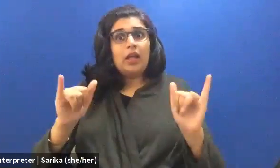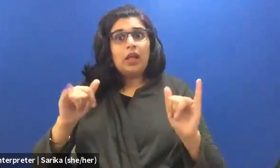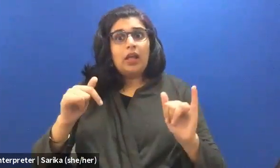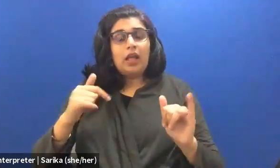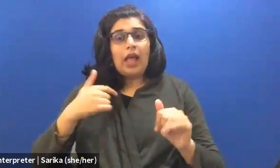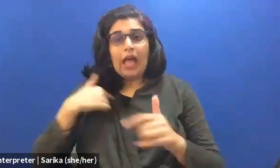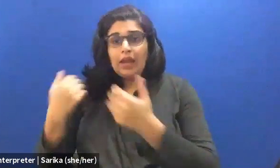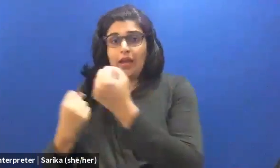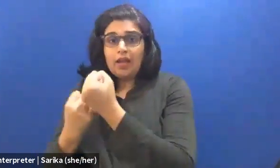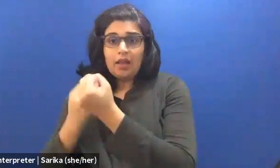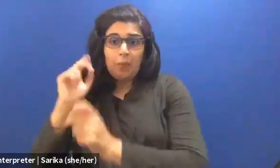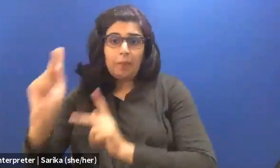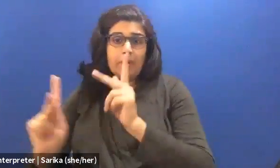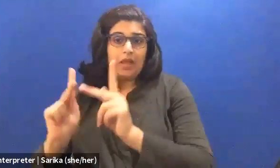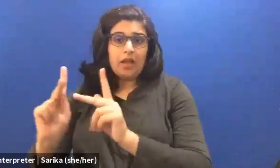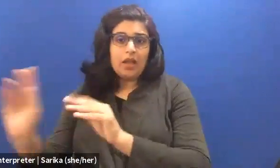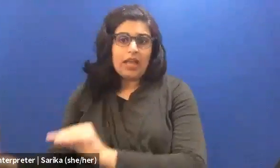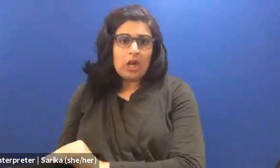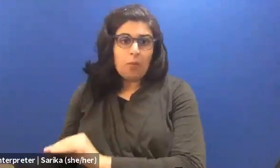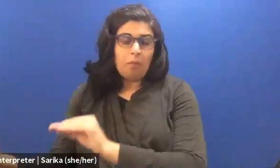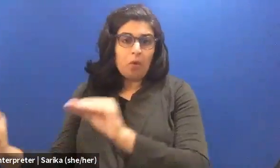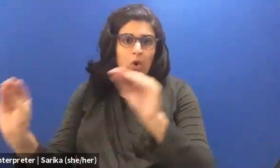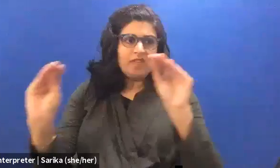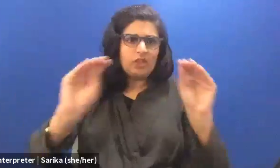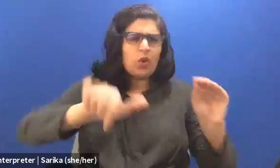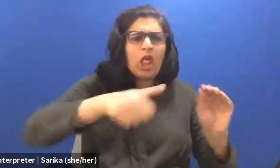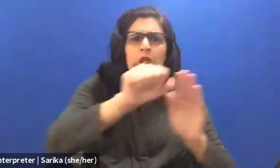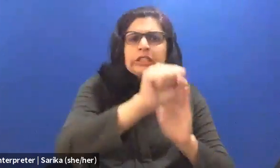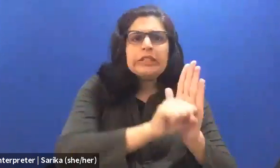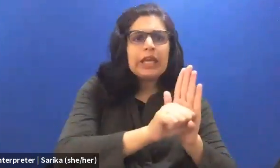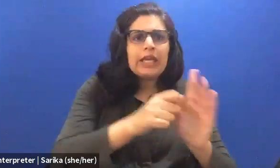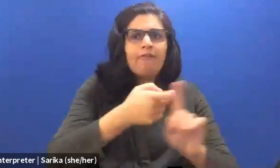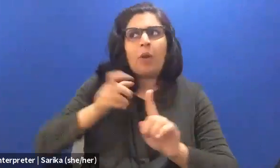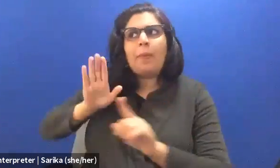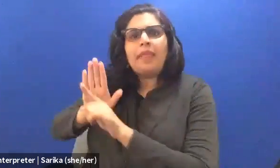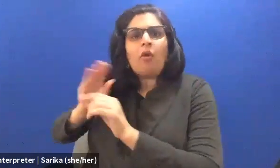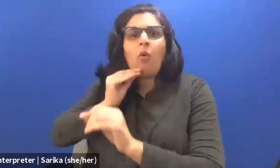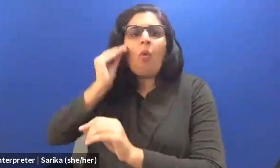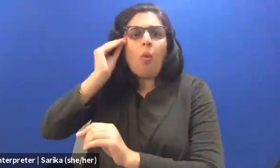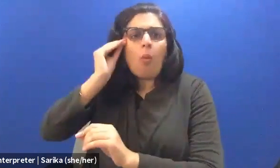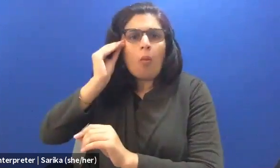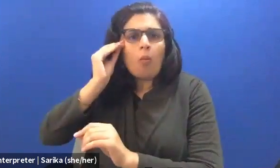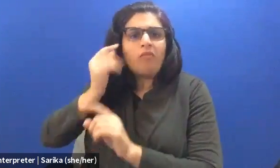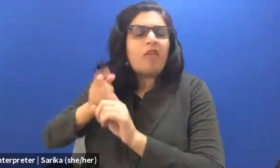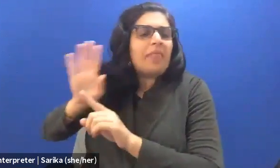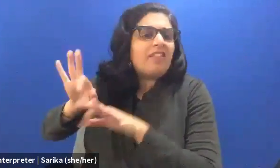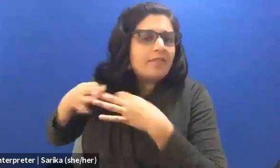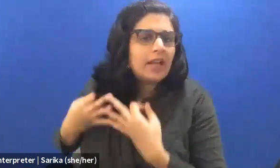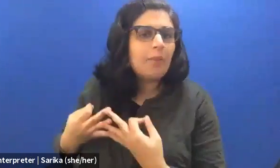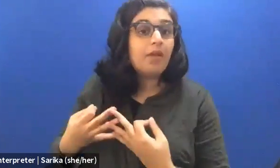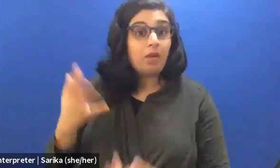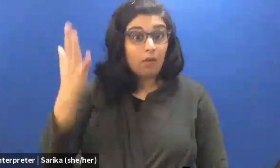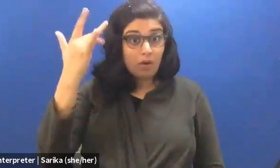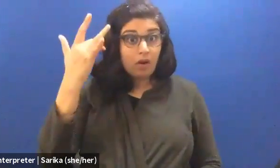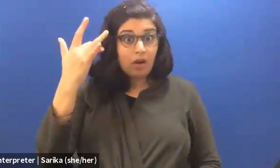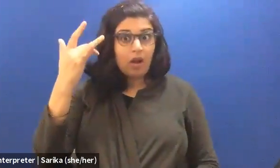assisted people in moving states away from their home and from their family because